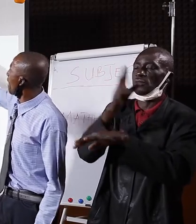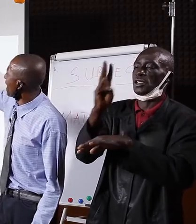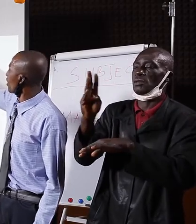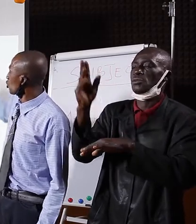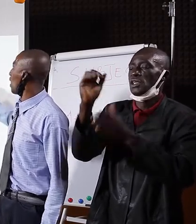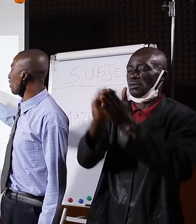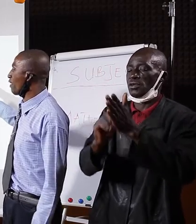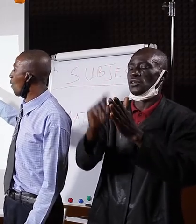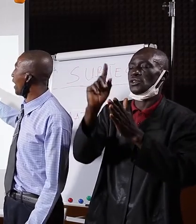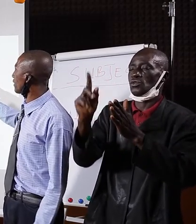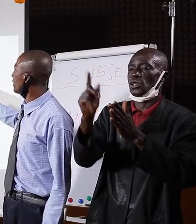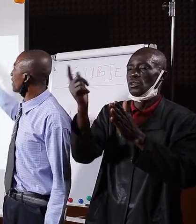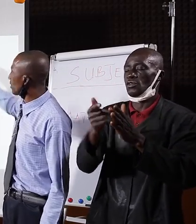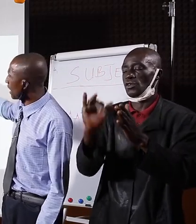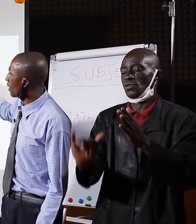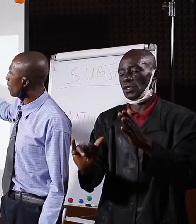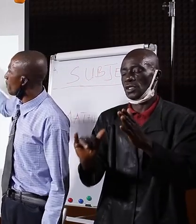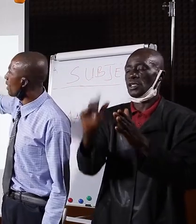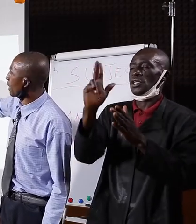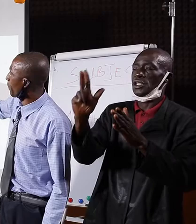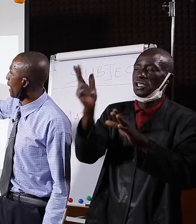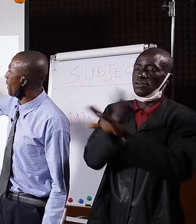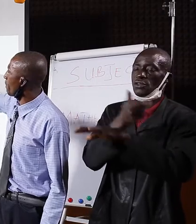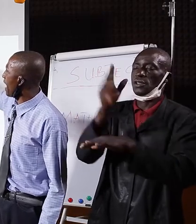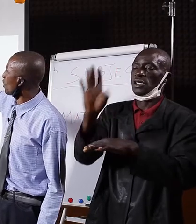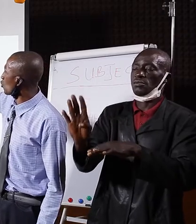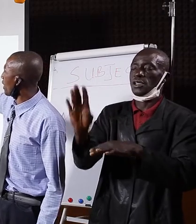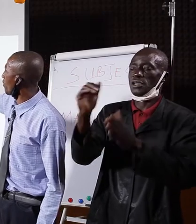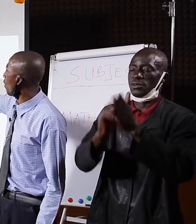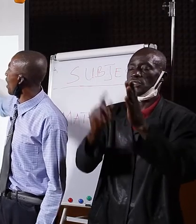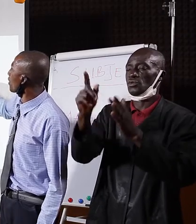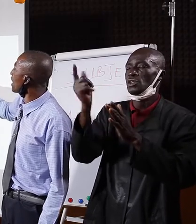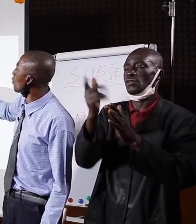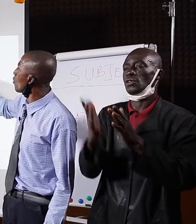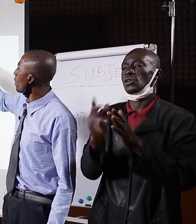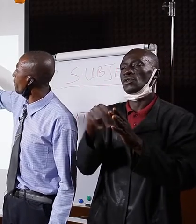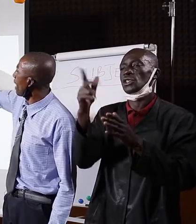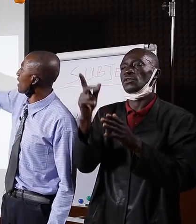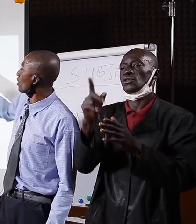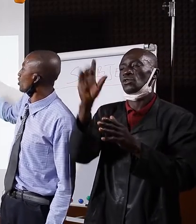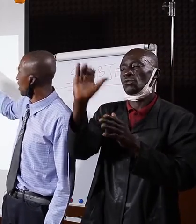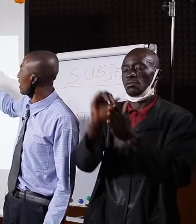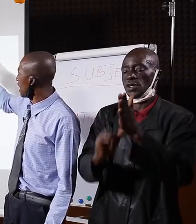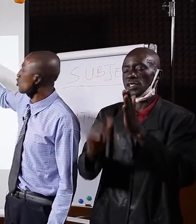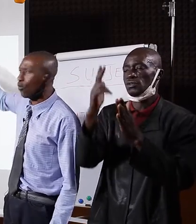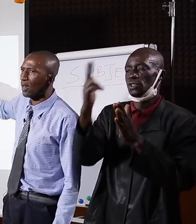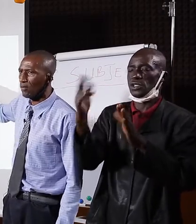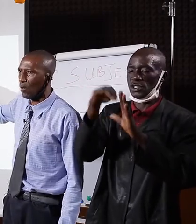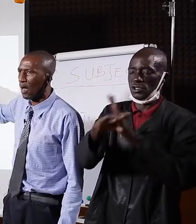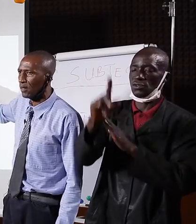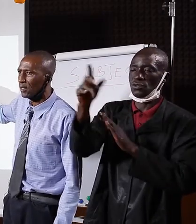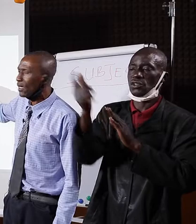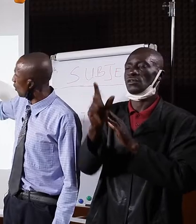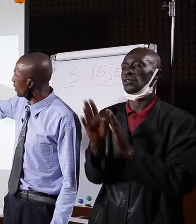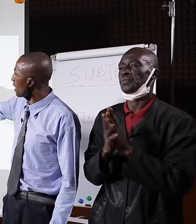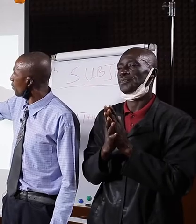by minus 1 over y. 3 multiplied by minus 1 over y will give you minus 3 into 1 over